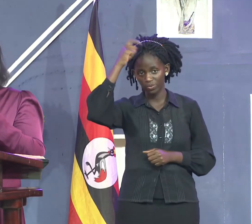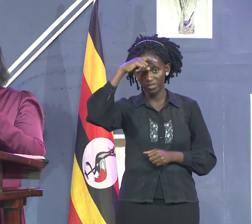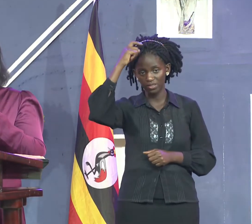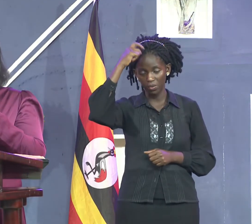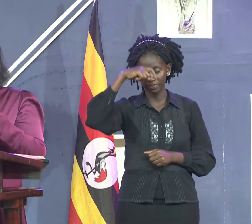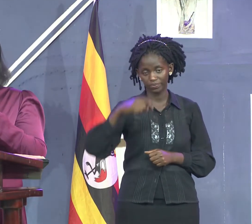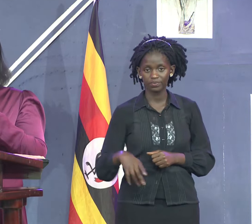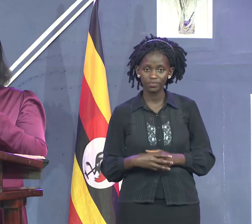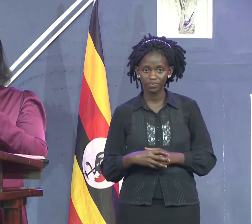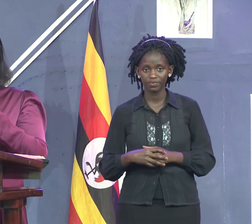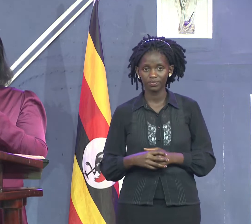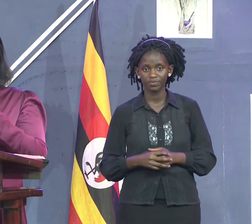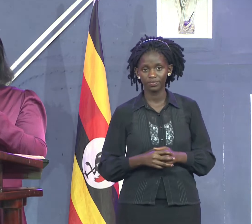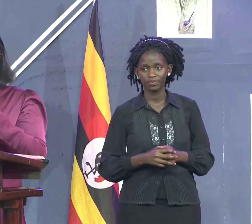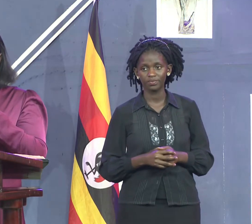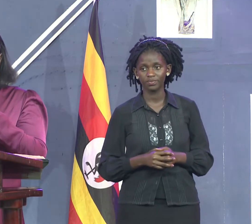with wisdom.